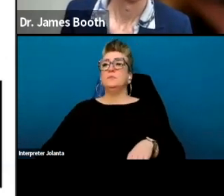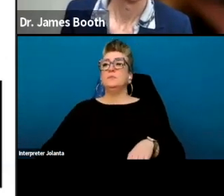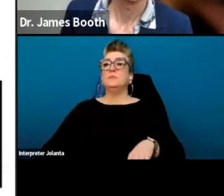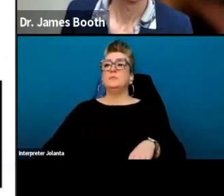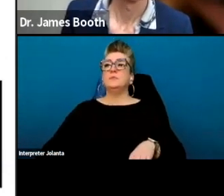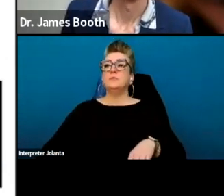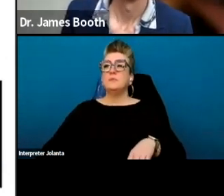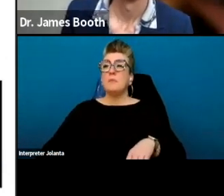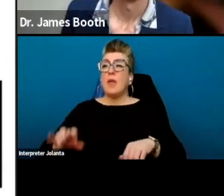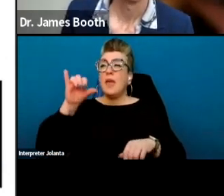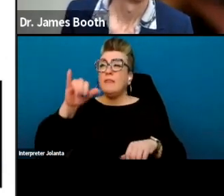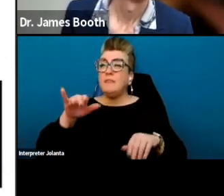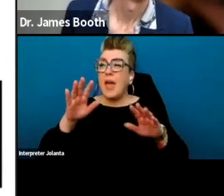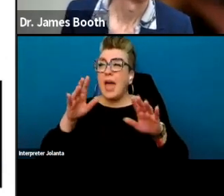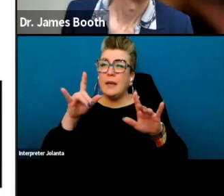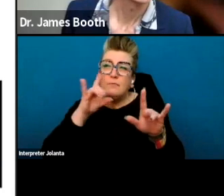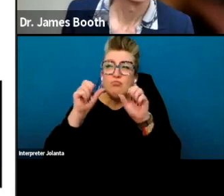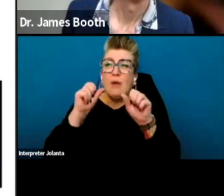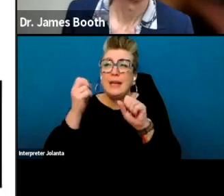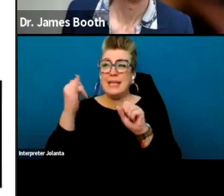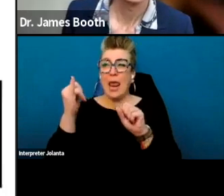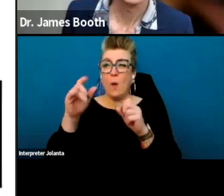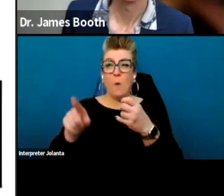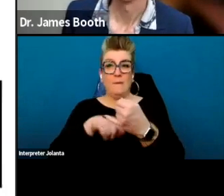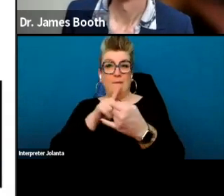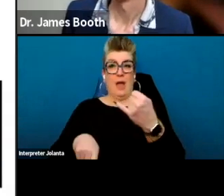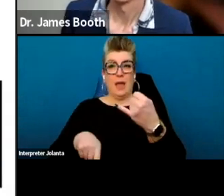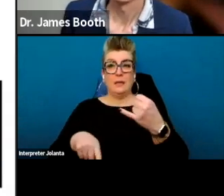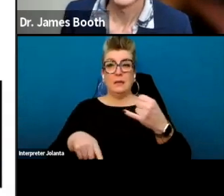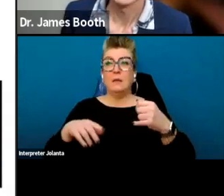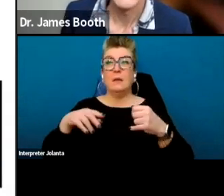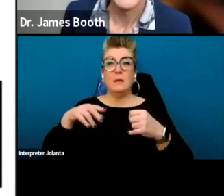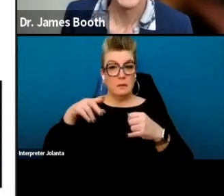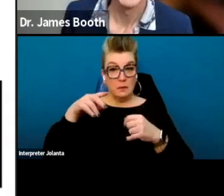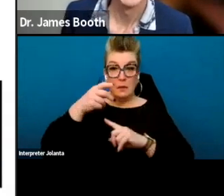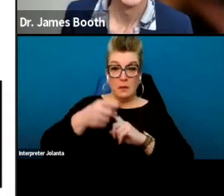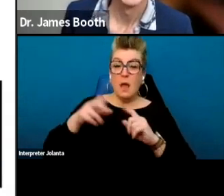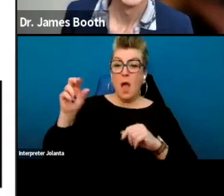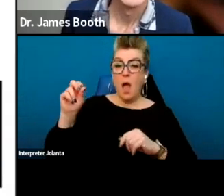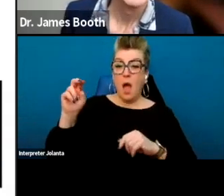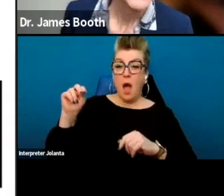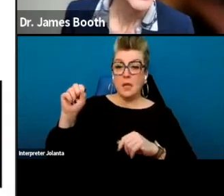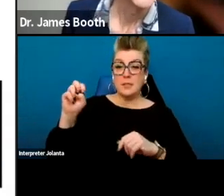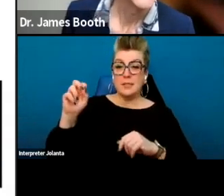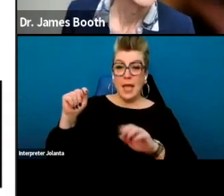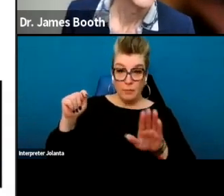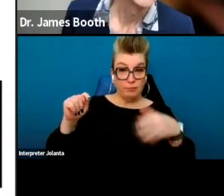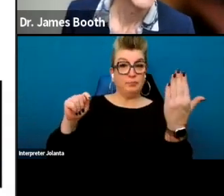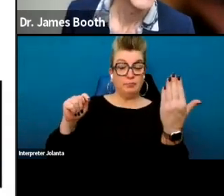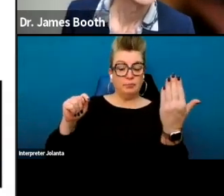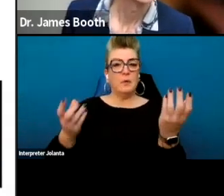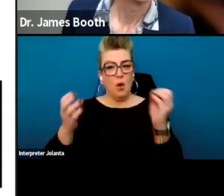final color here shows in yellow that the onset was greater than the rhyme. And